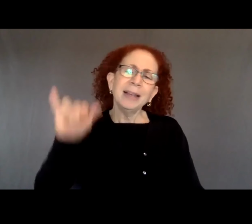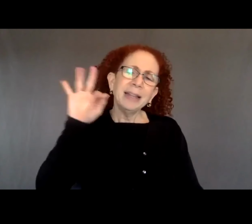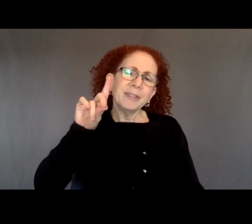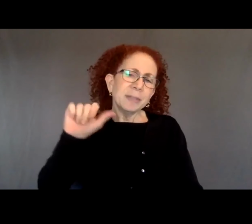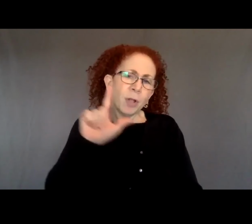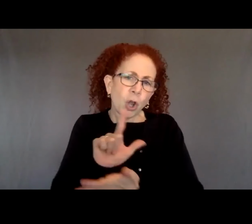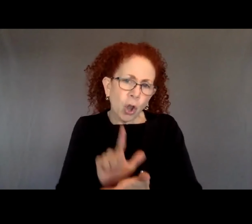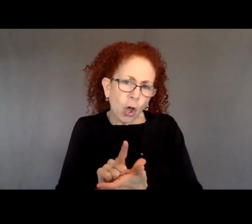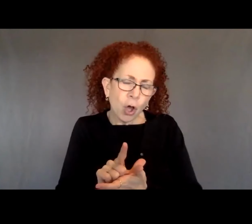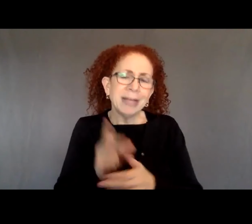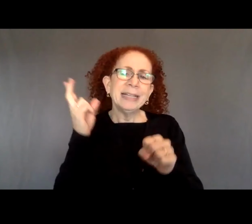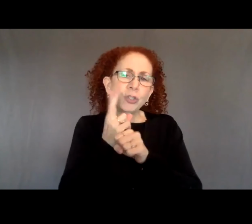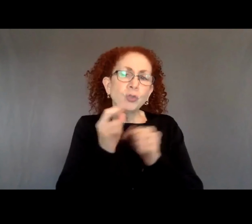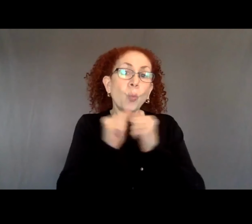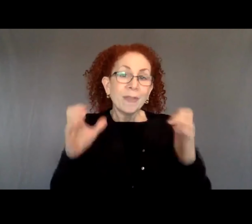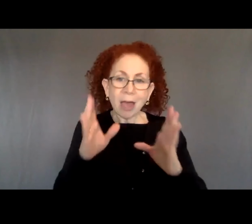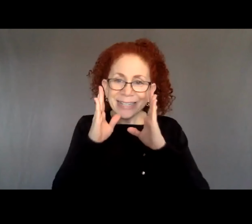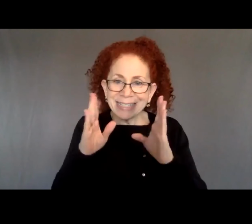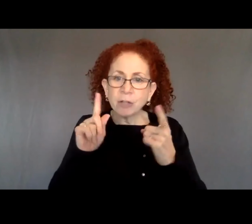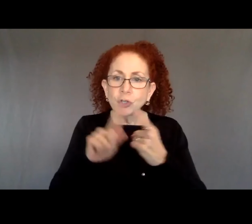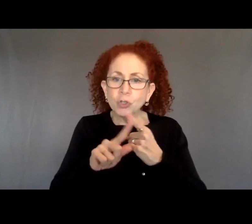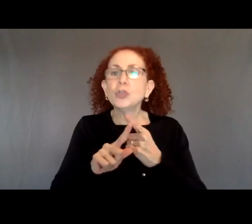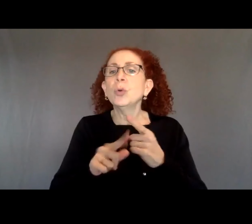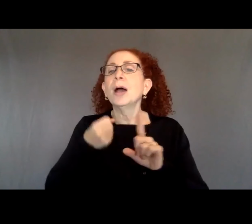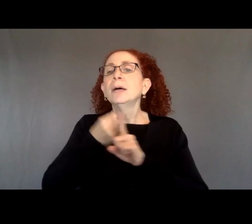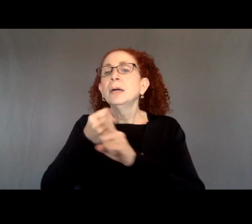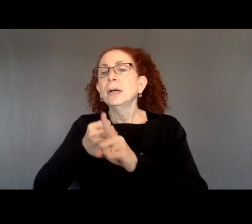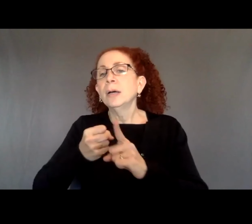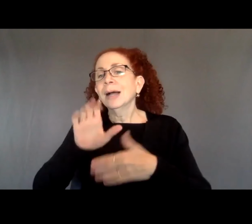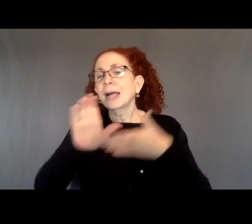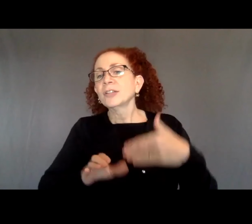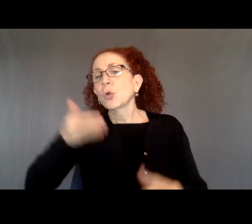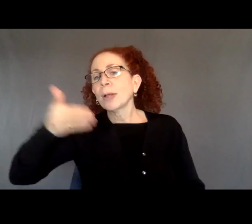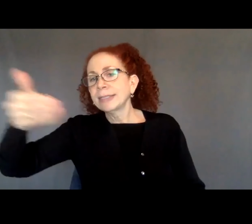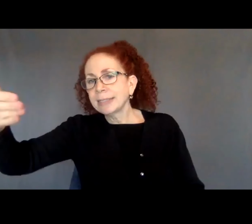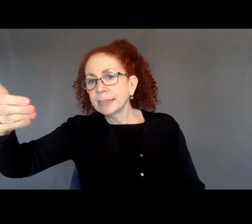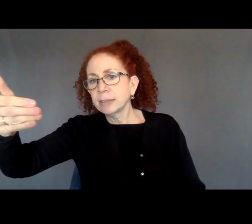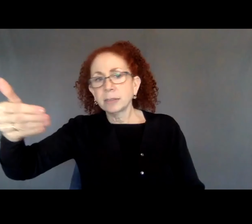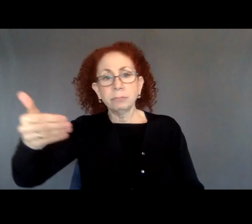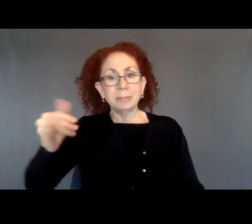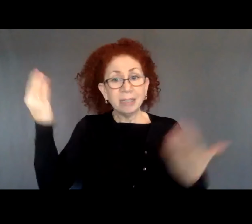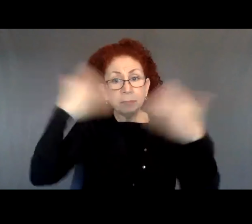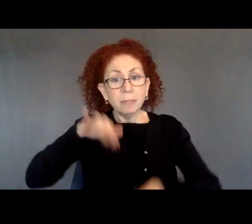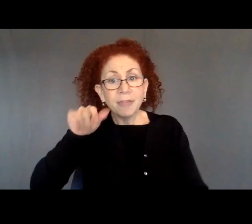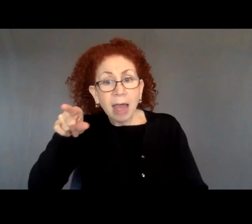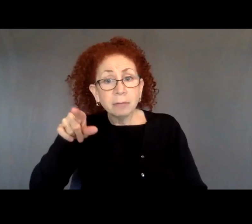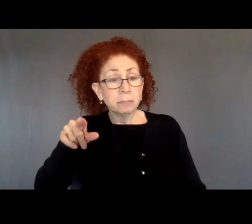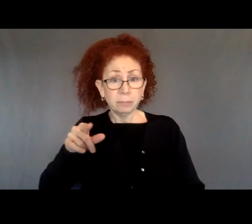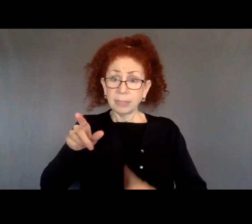gets deployed without attention to its downstream consequences, particularly when those effects are